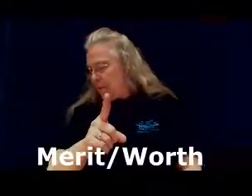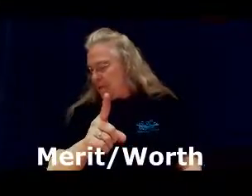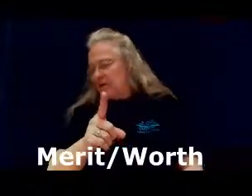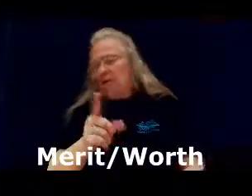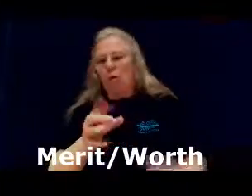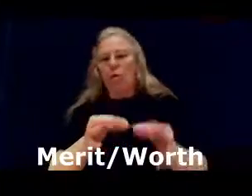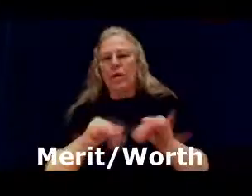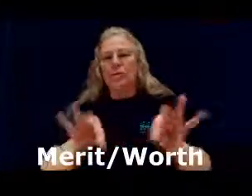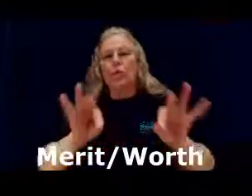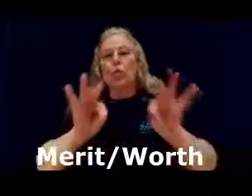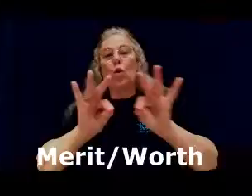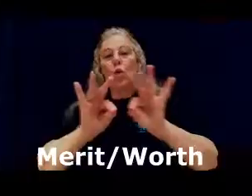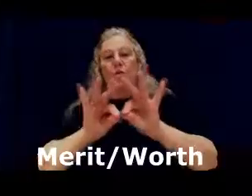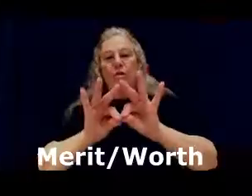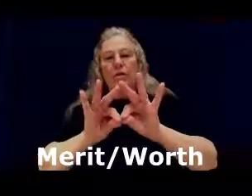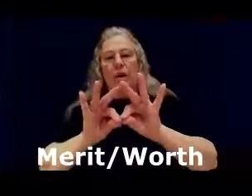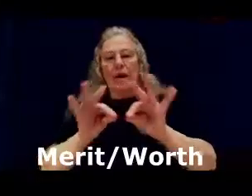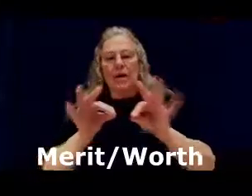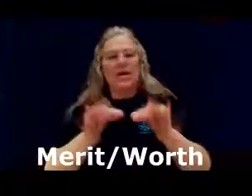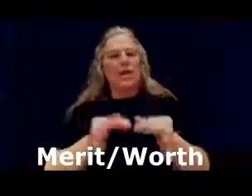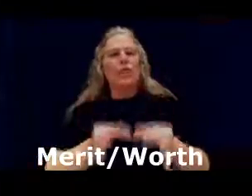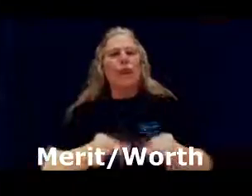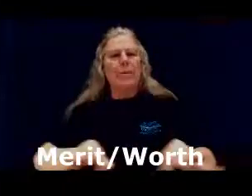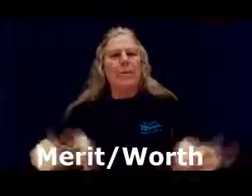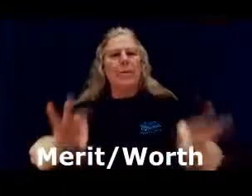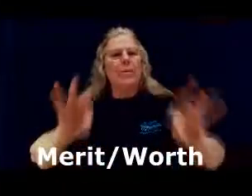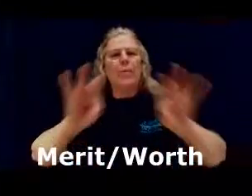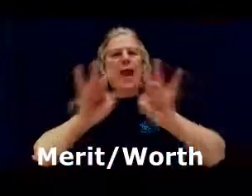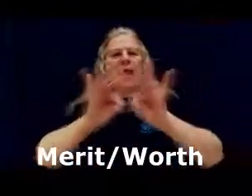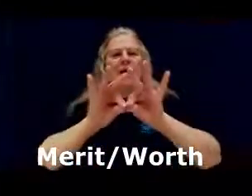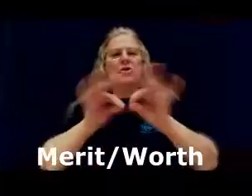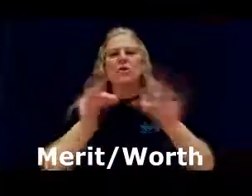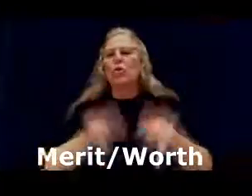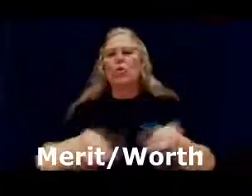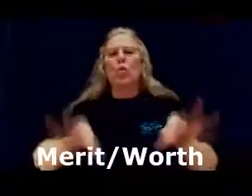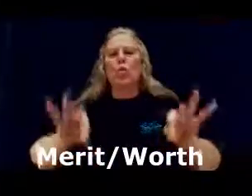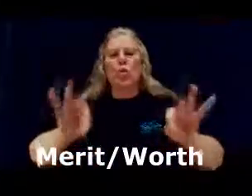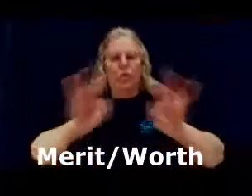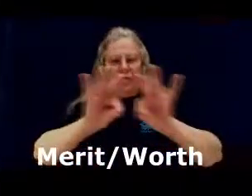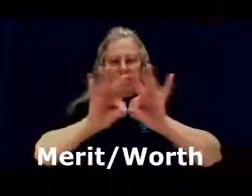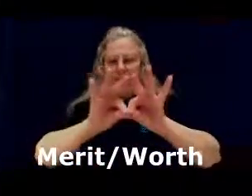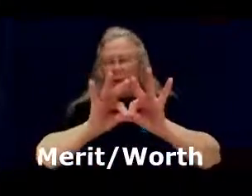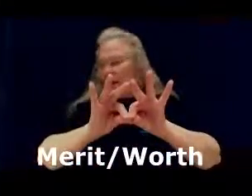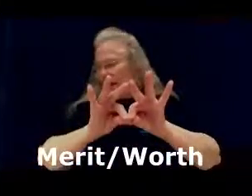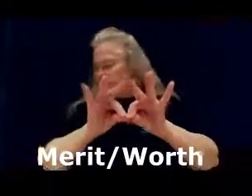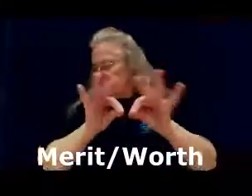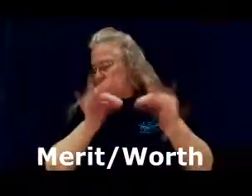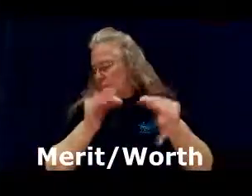Merit or is worth. And it's like you're wrapping up a package. It's worth a lot.